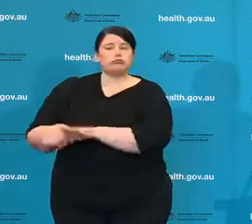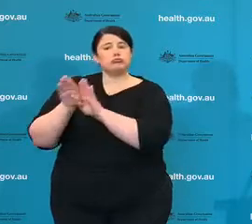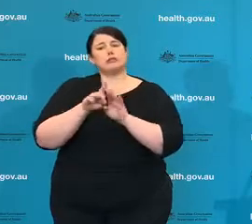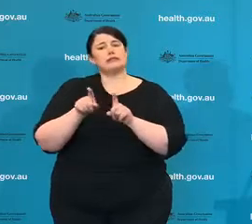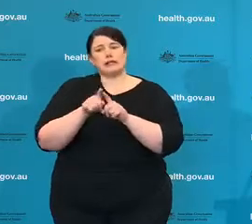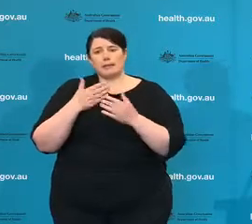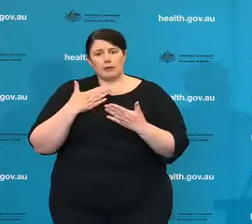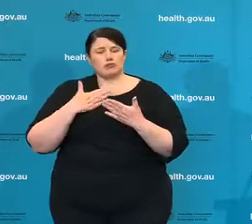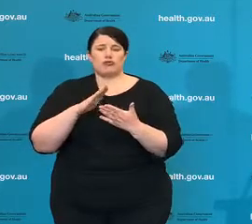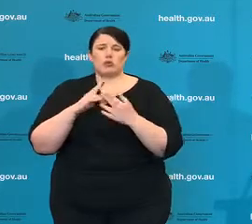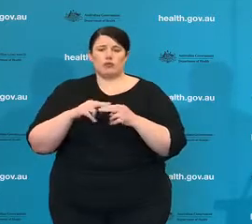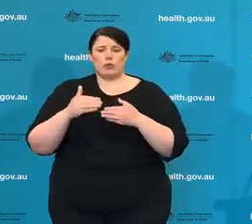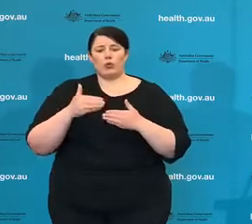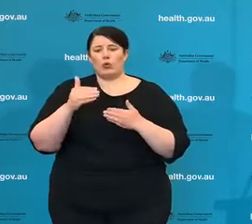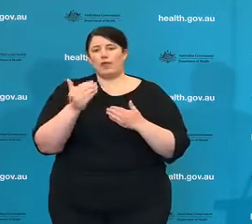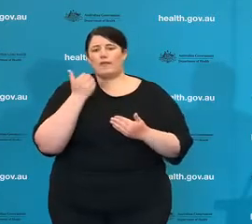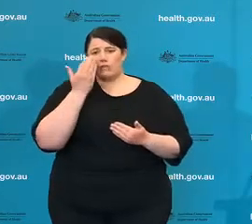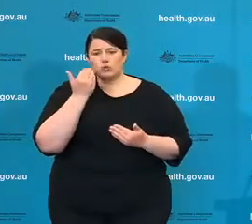these issues in the future?